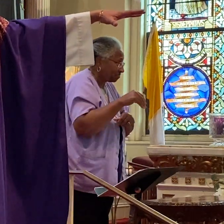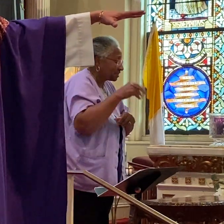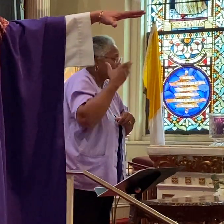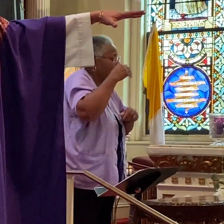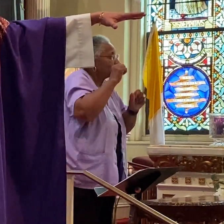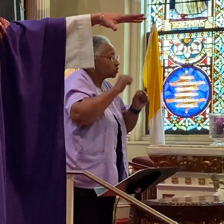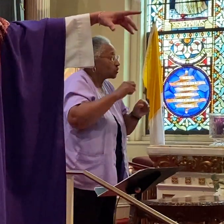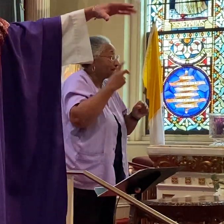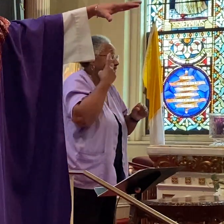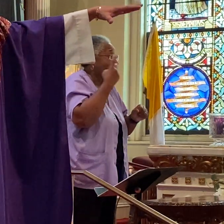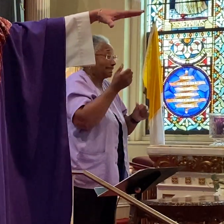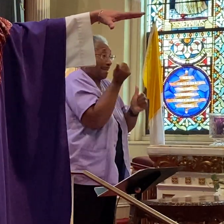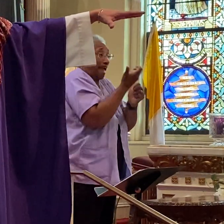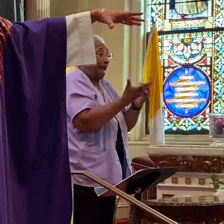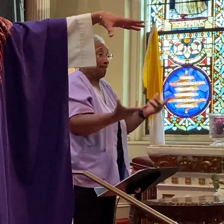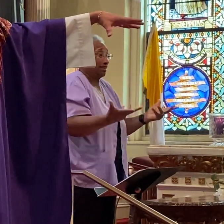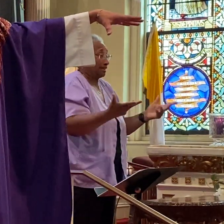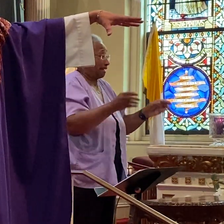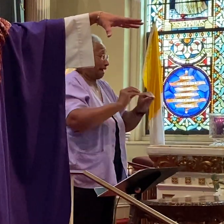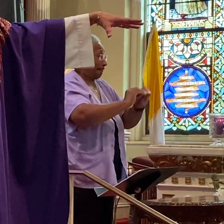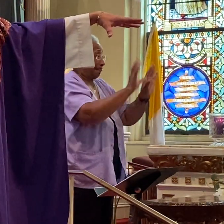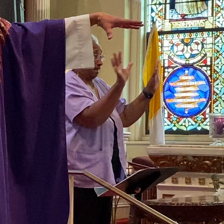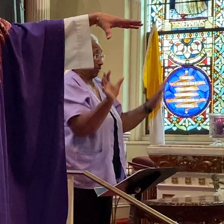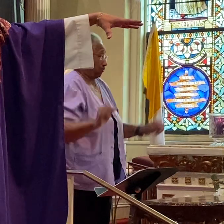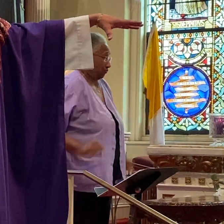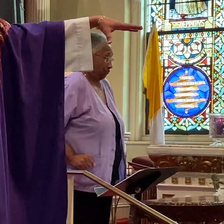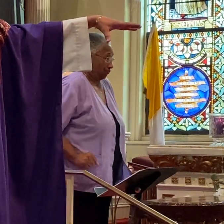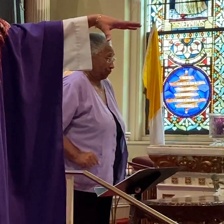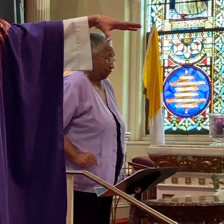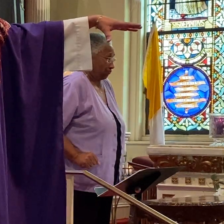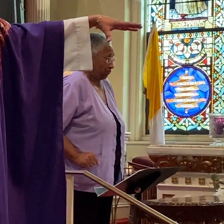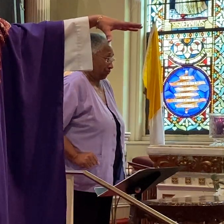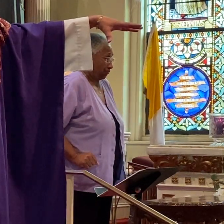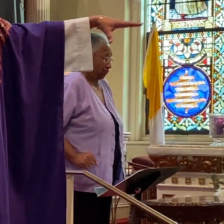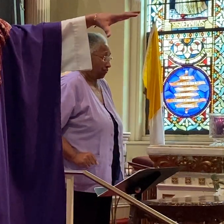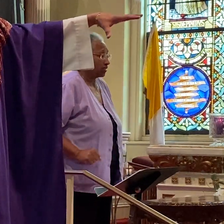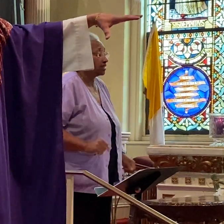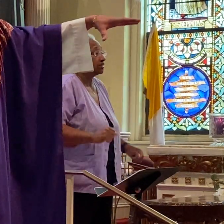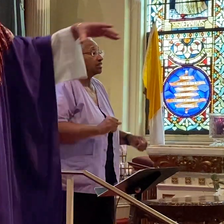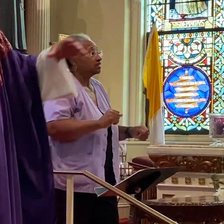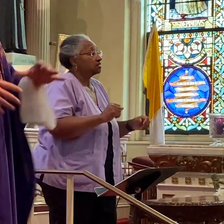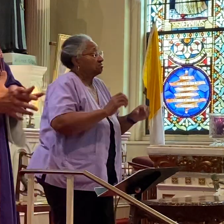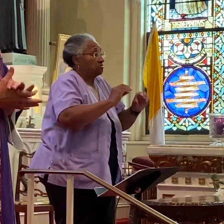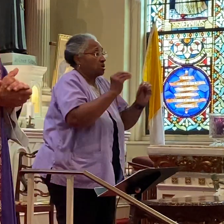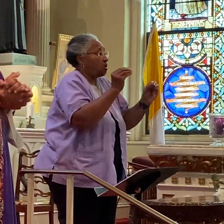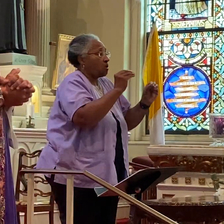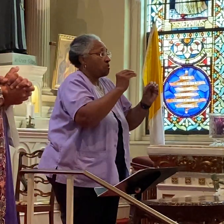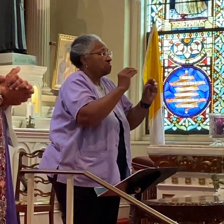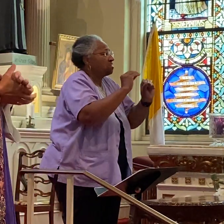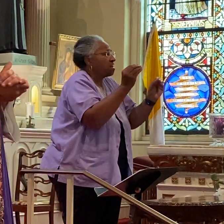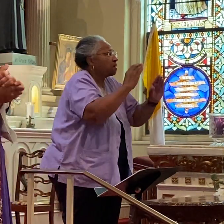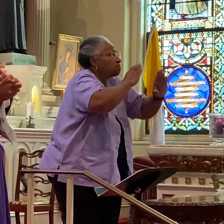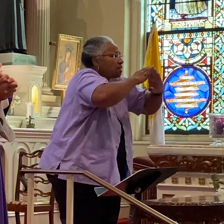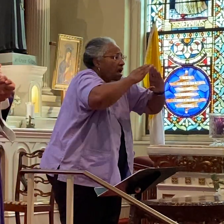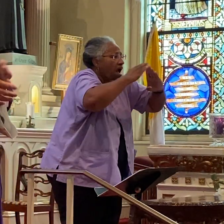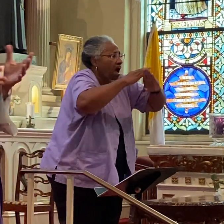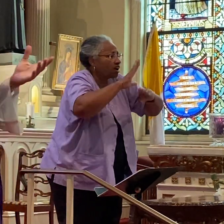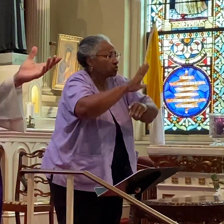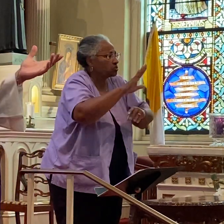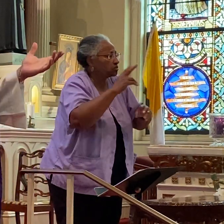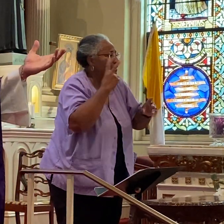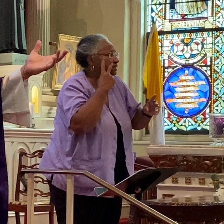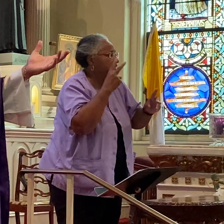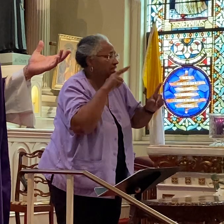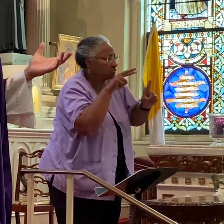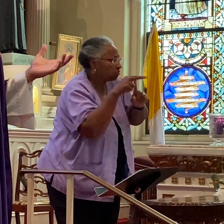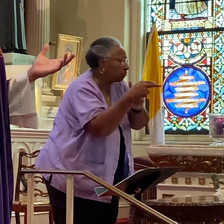see everything. It's easy to see in the desert. No obstacles to your vision. And I think that's